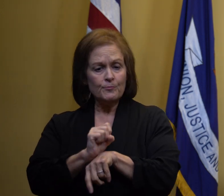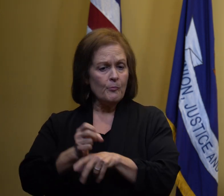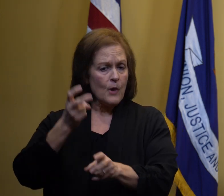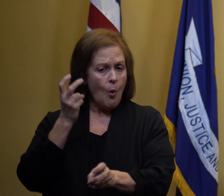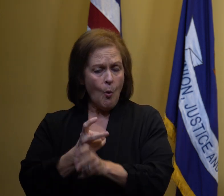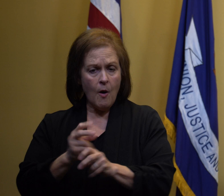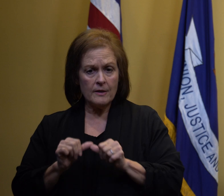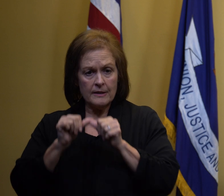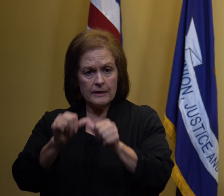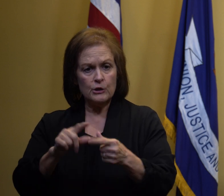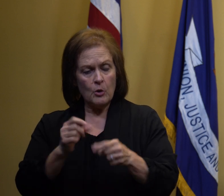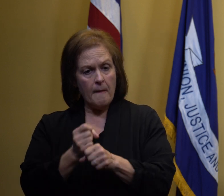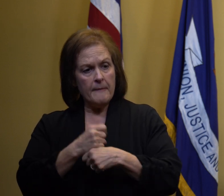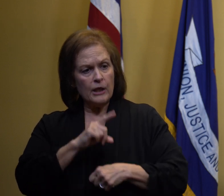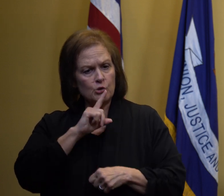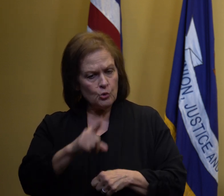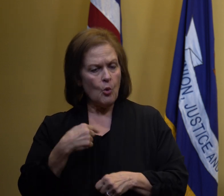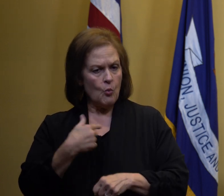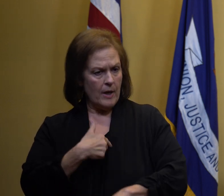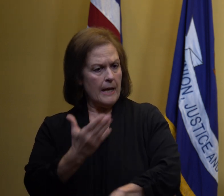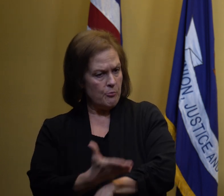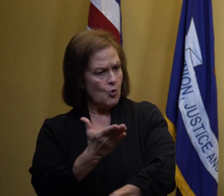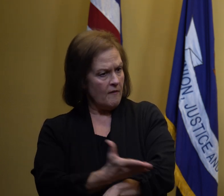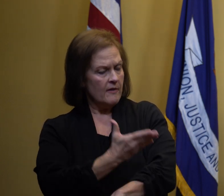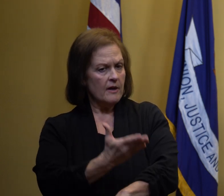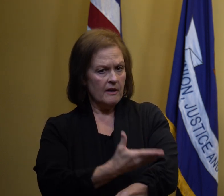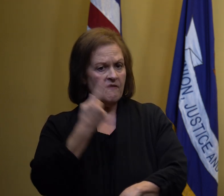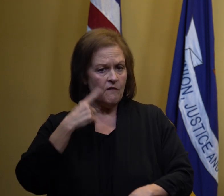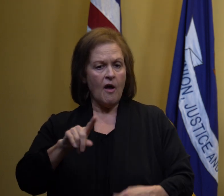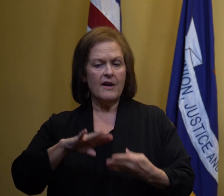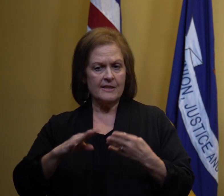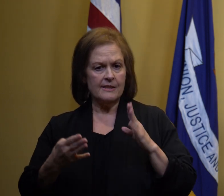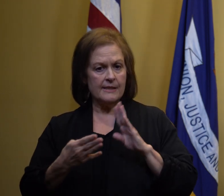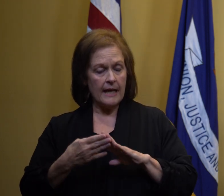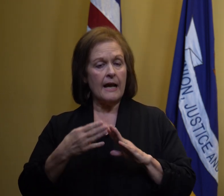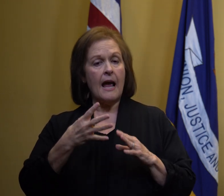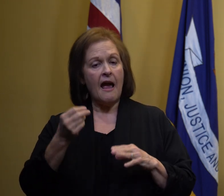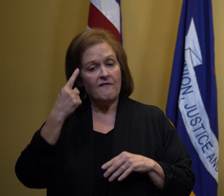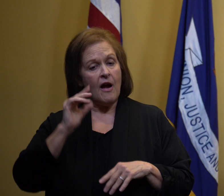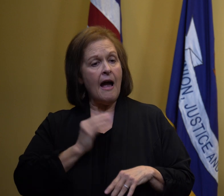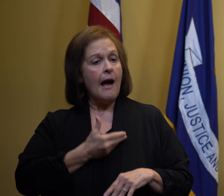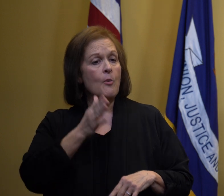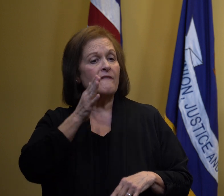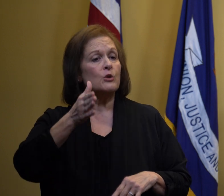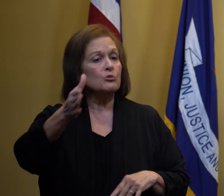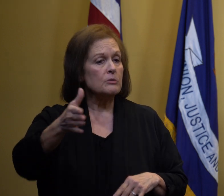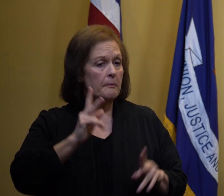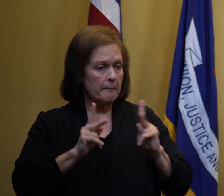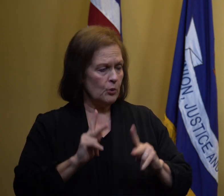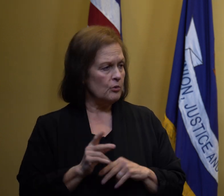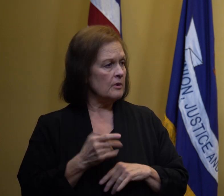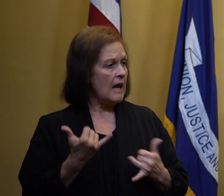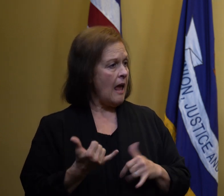tirelessly with to make sure that we make the improvements that we know we need in the city, but for generations to come. So with that, John, I'm going to turn it over to